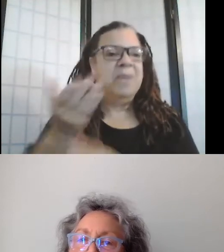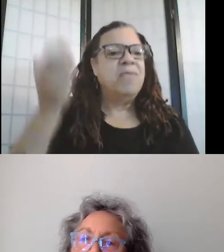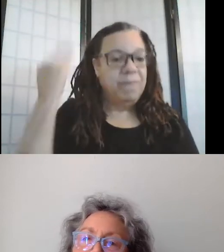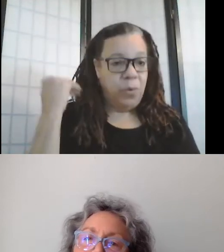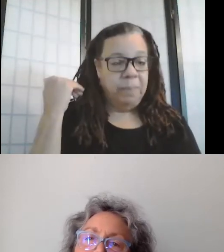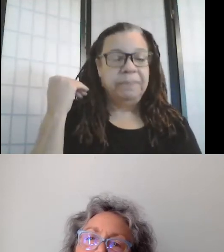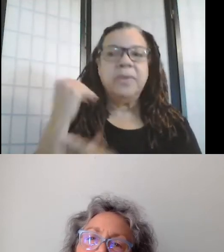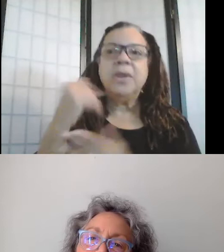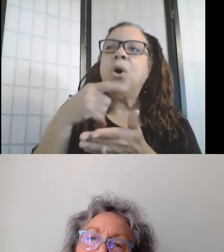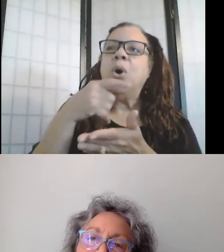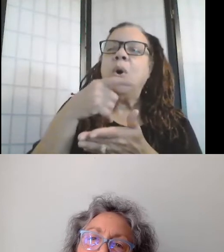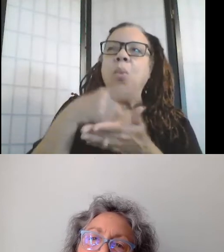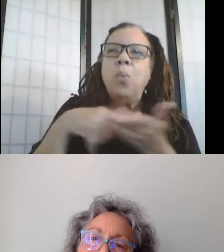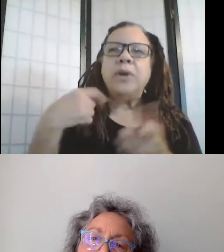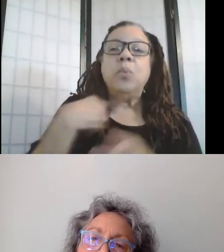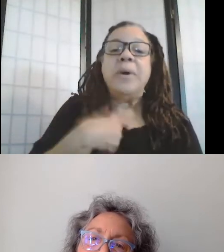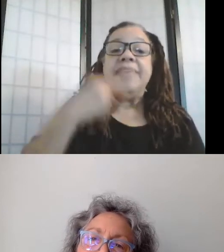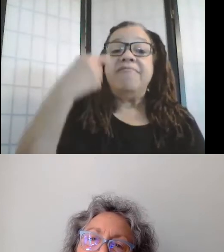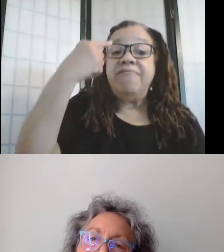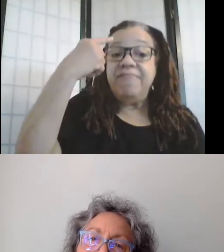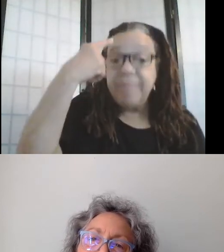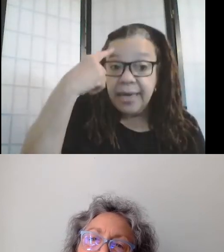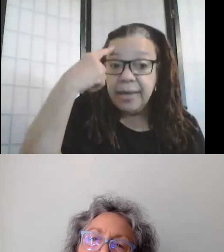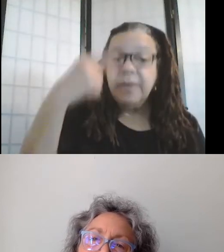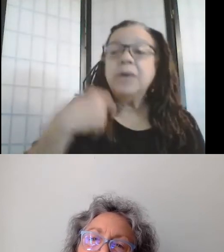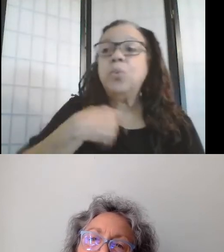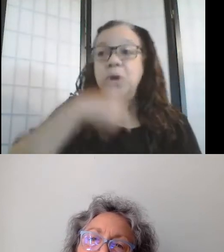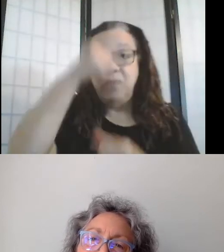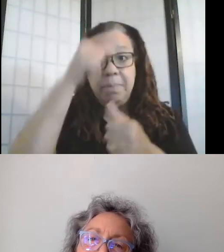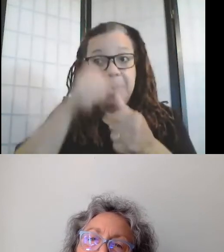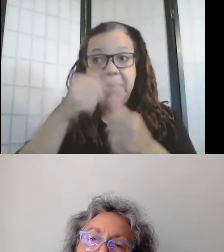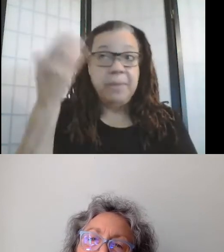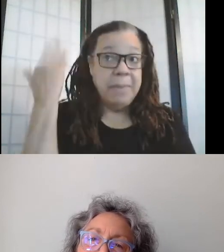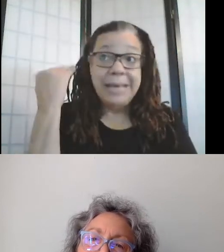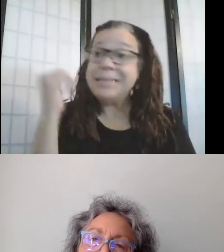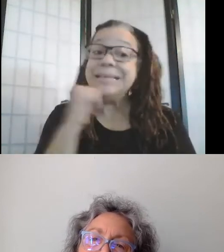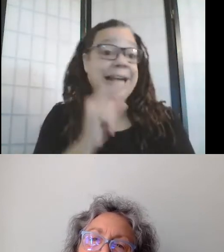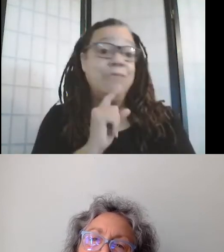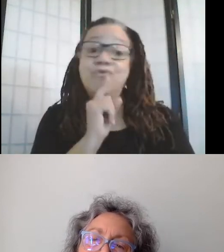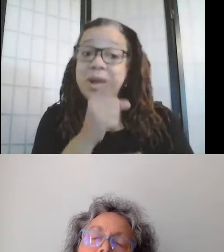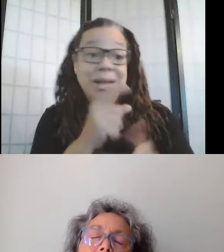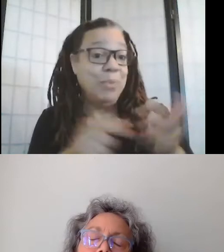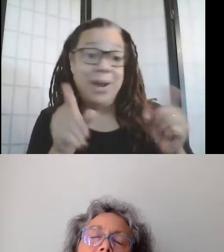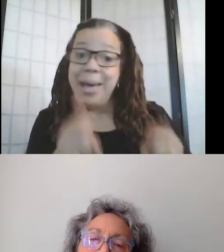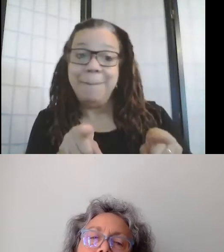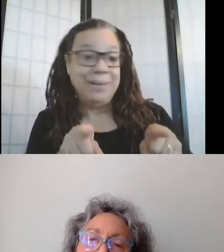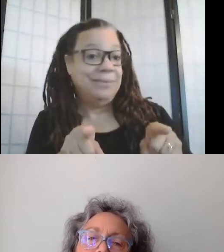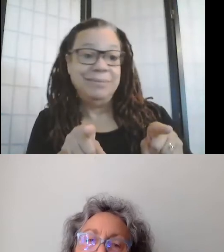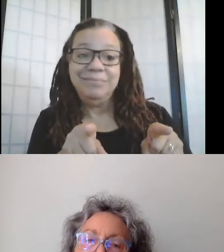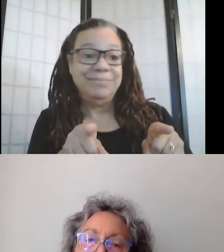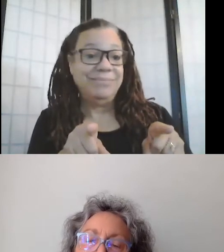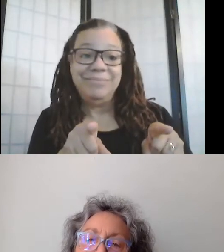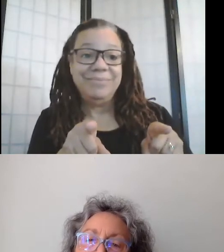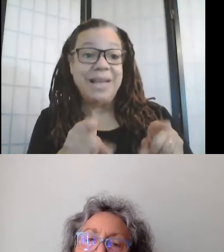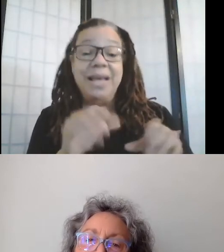we think we remember of the past is not really what happened. And that